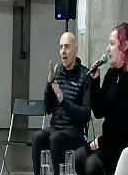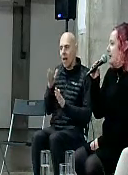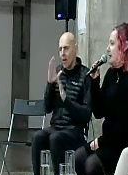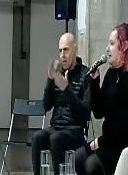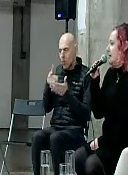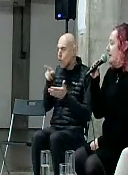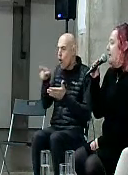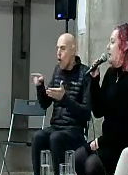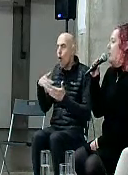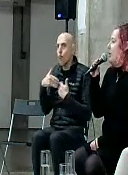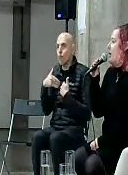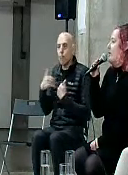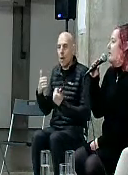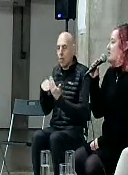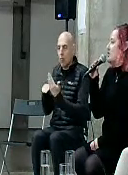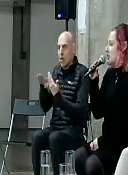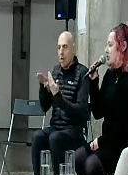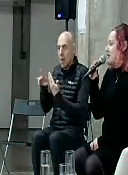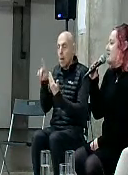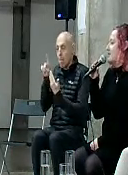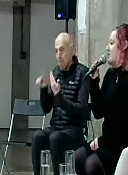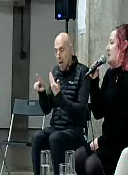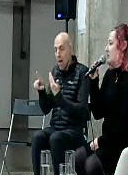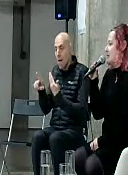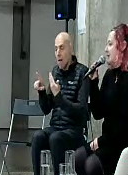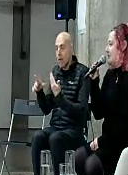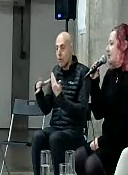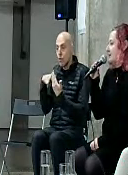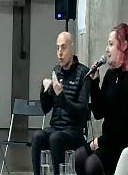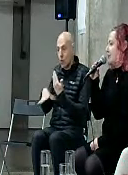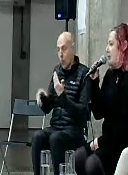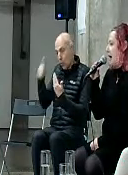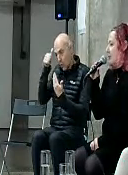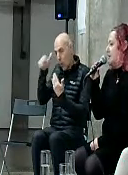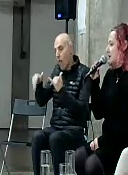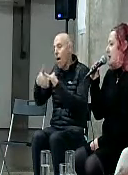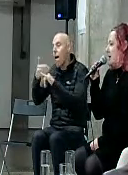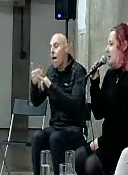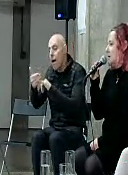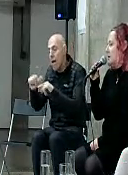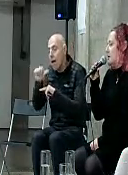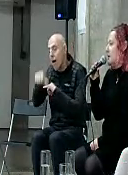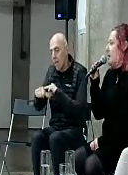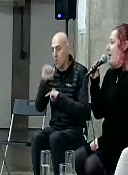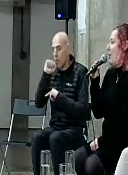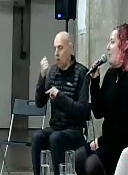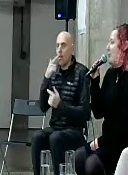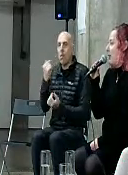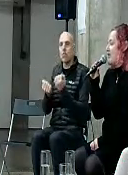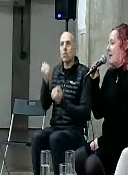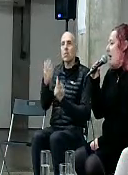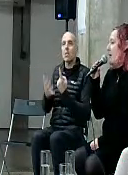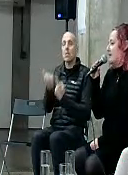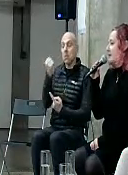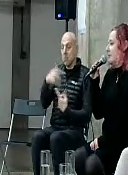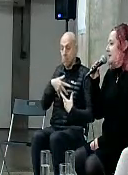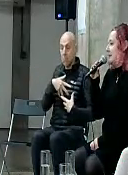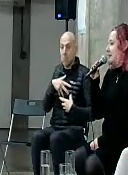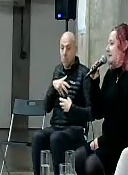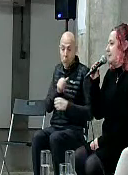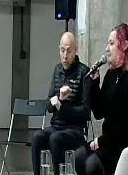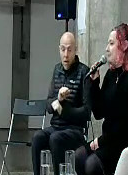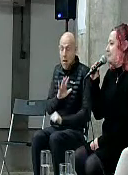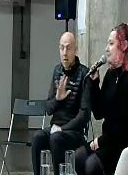own recovery, but on the assurance that she would receive justice for what had happened to her, breaks my heart into